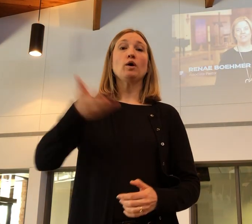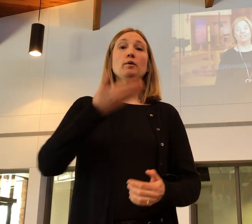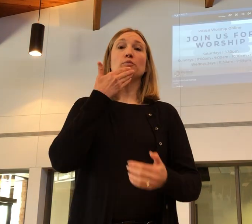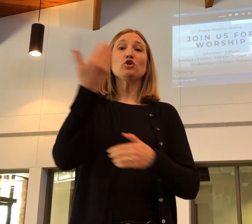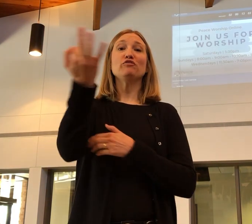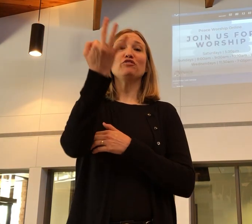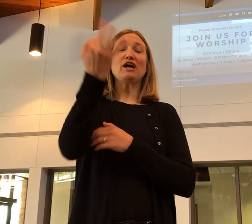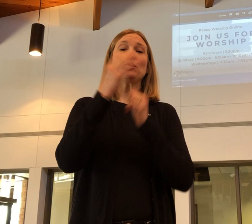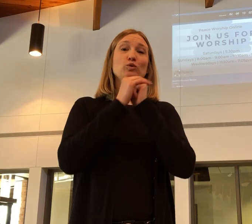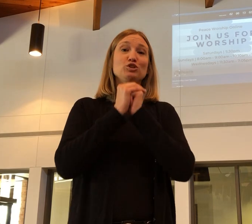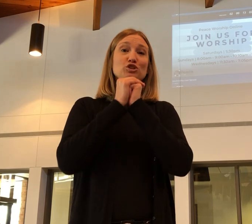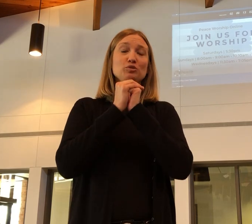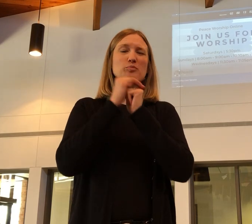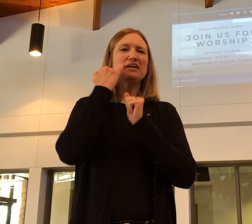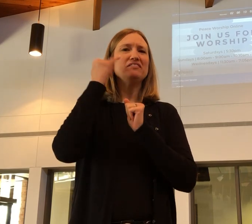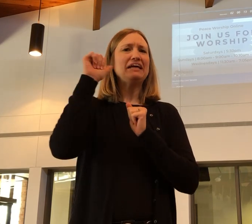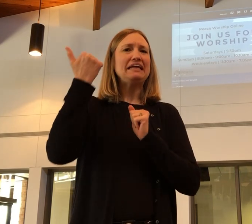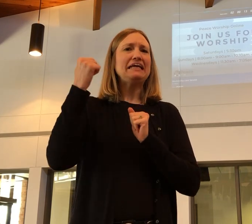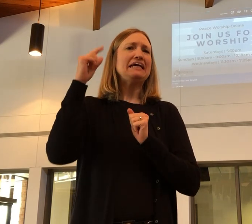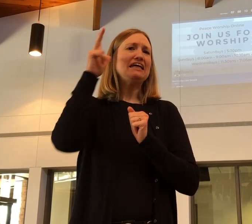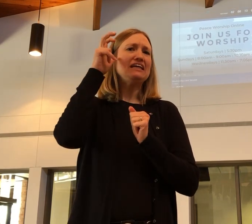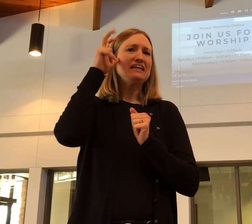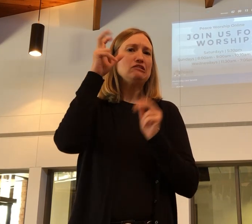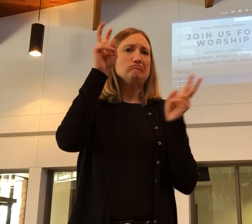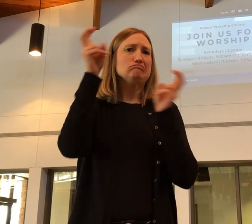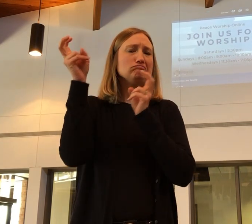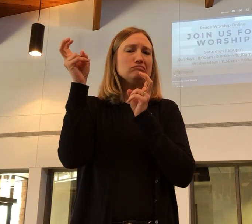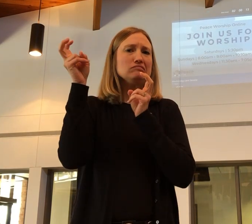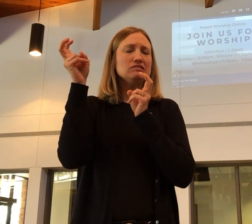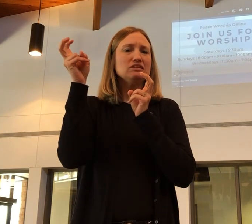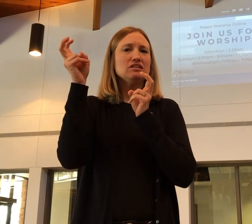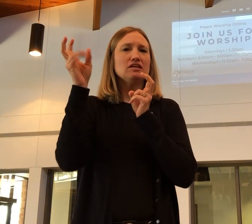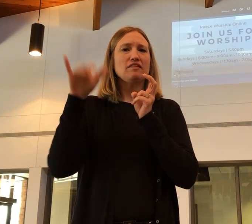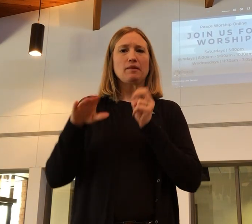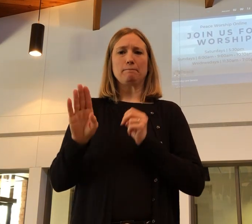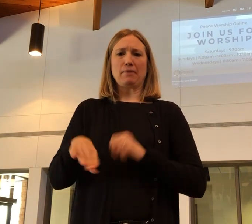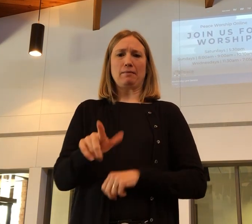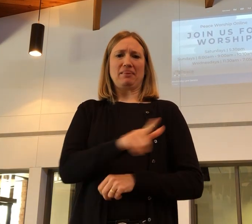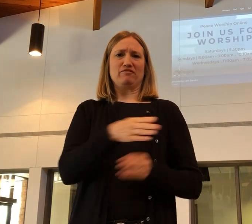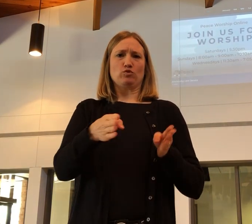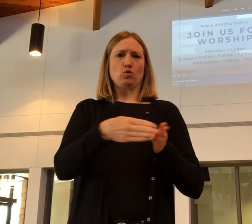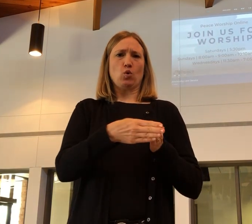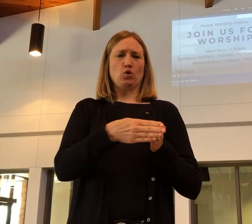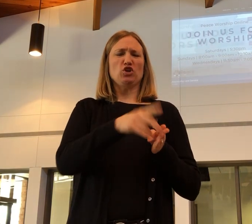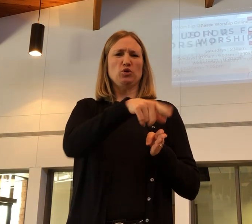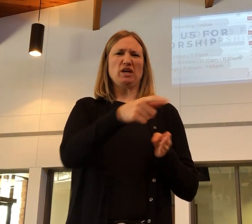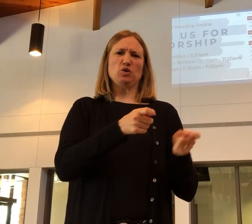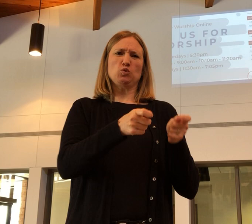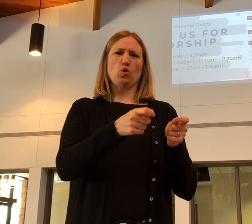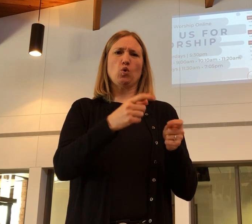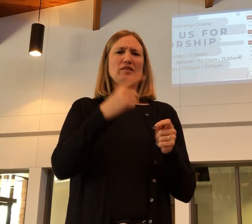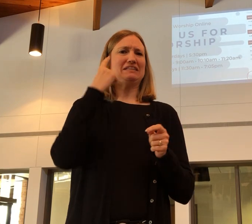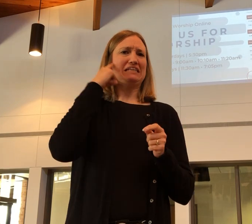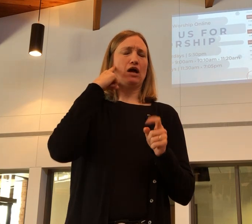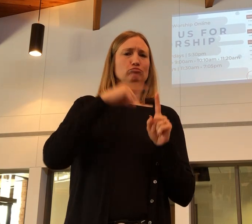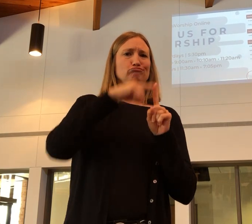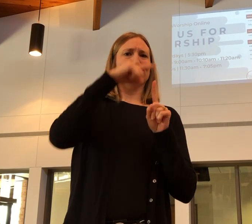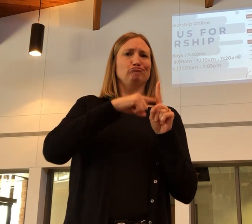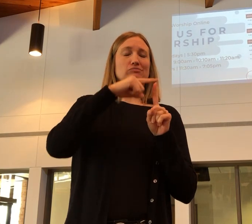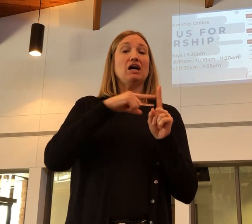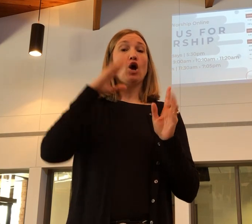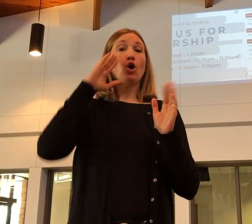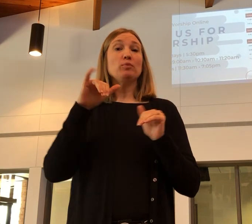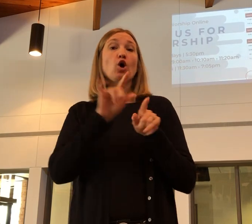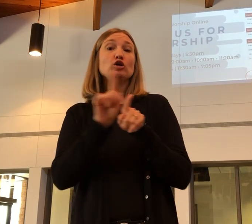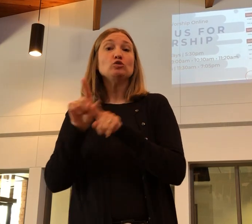worship. If you're having any audio issues today, you can control the volume in the left-hand corner of the screen. I hope that you'll jump on the